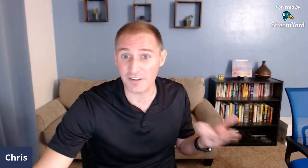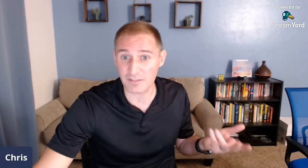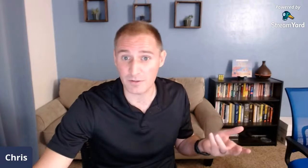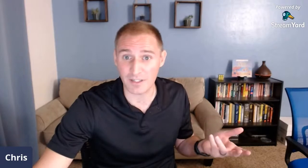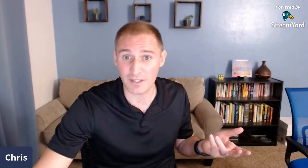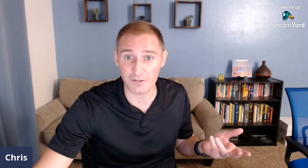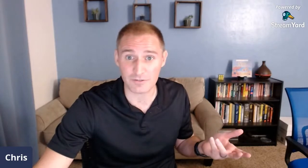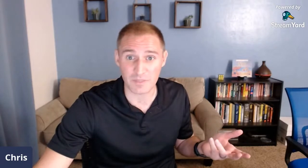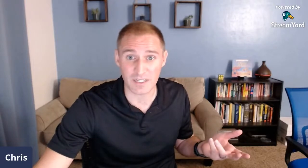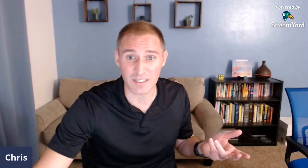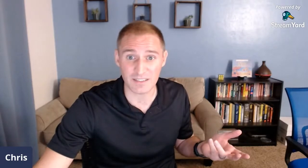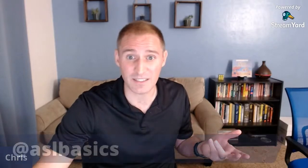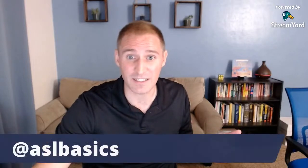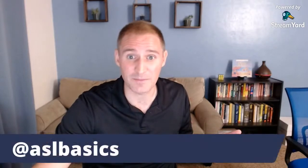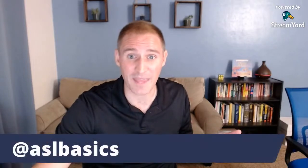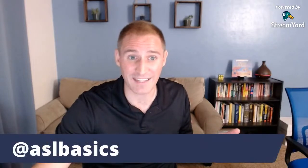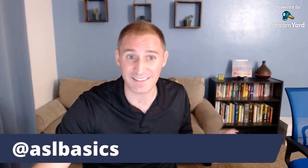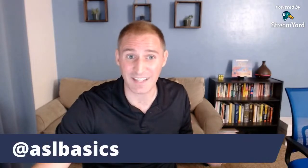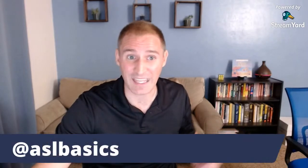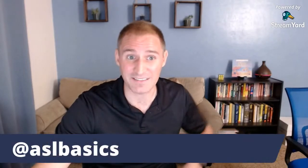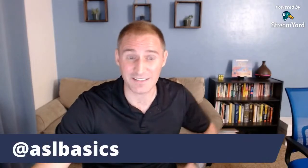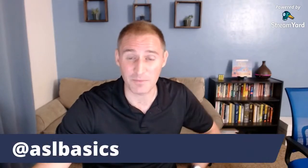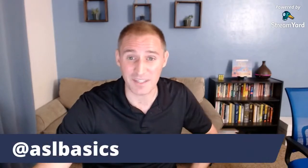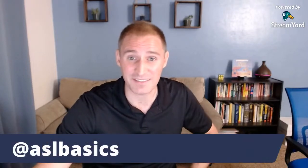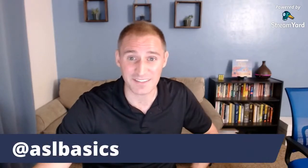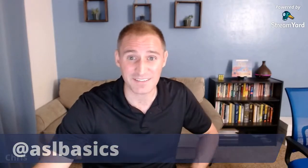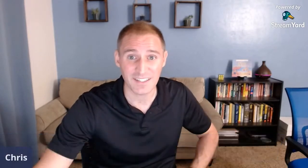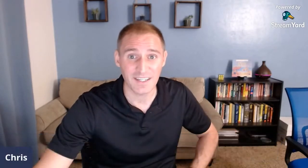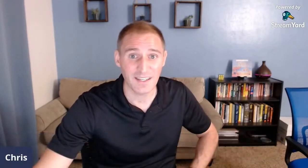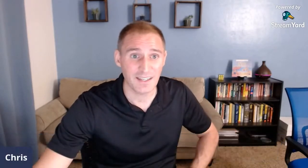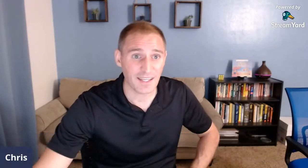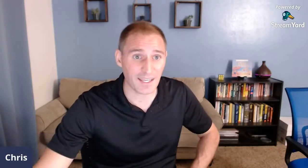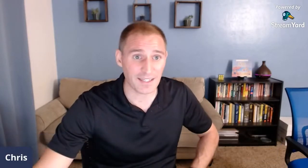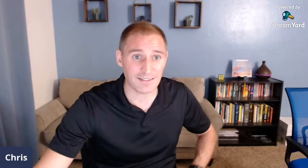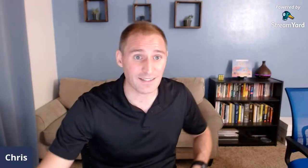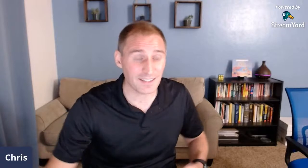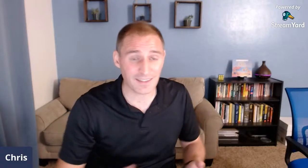I'm also on social media at ASL Basics.